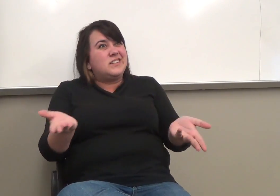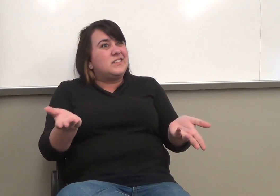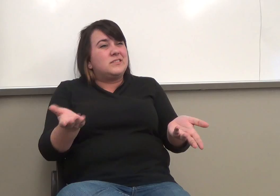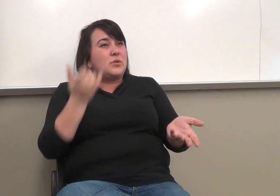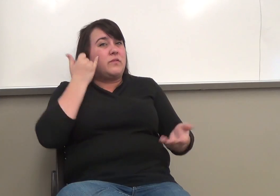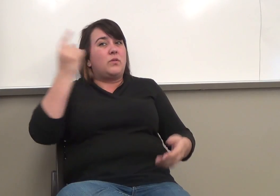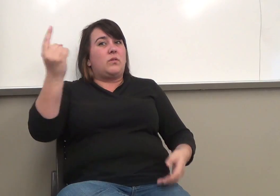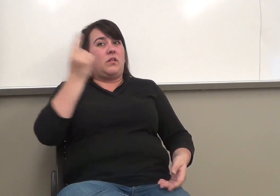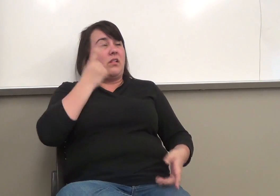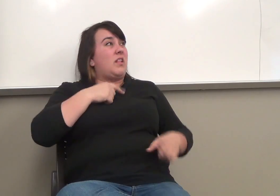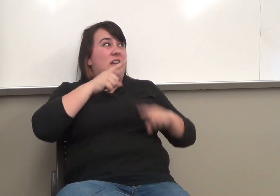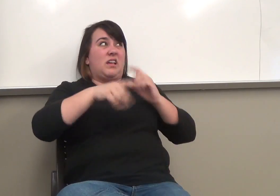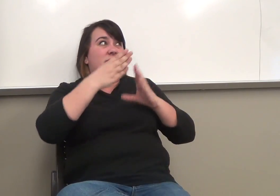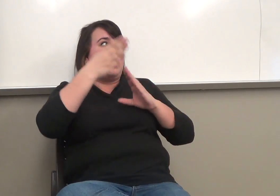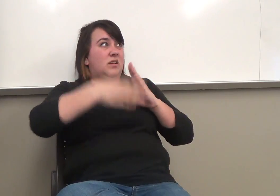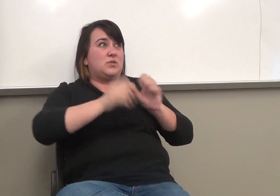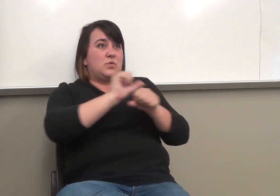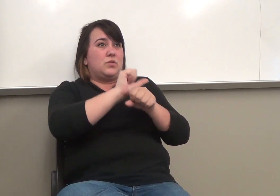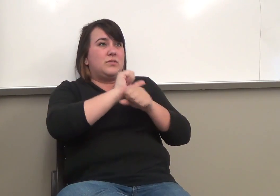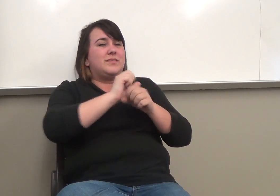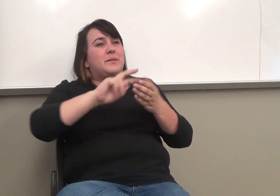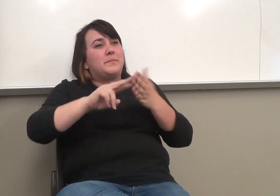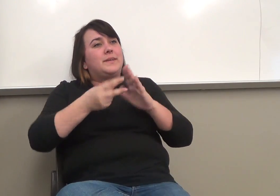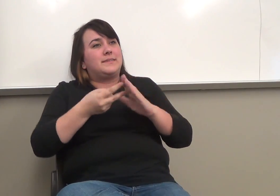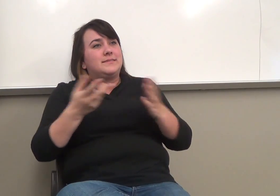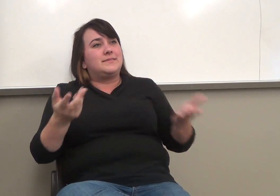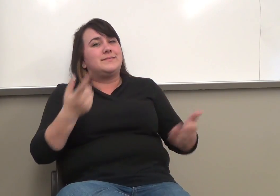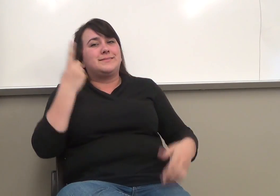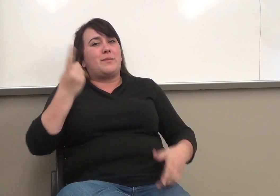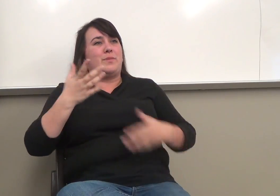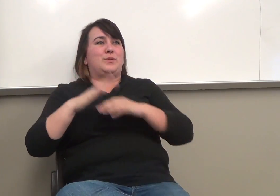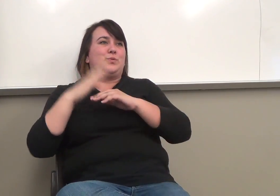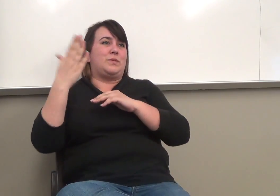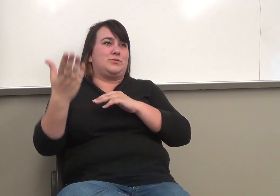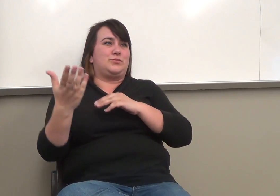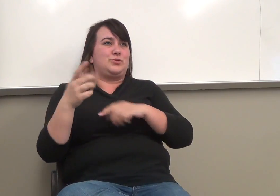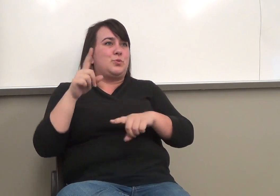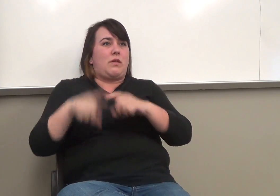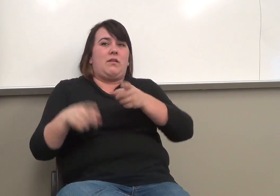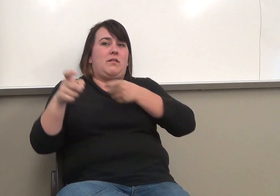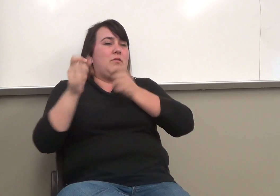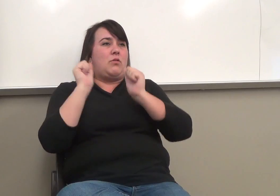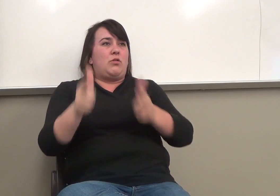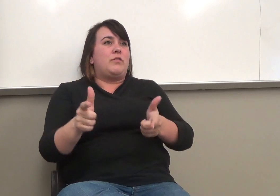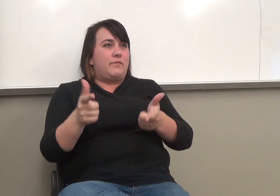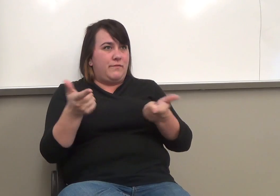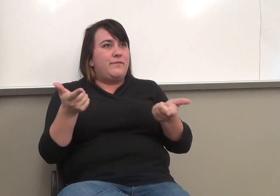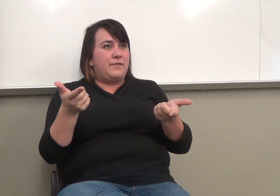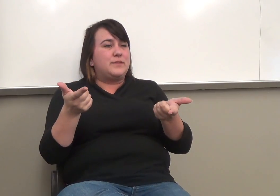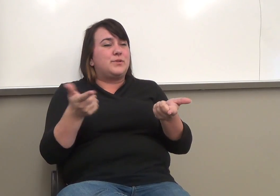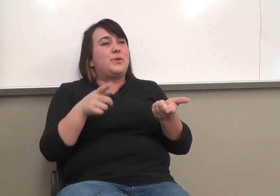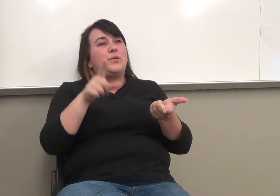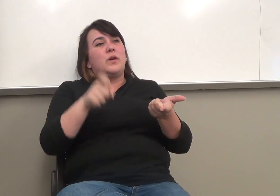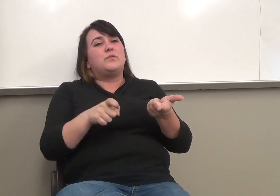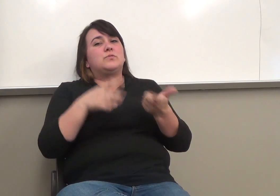saying you can't get your work done, then obviously you can't do it, okay? So you need to make some